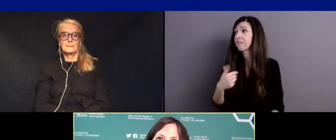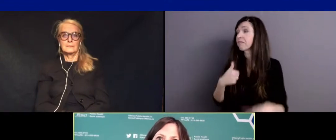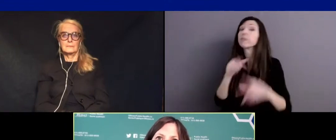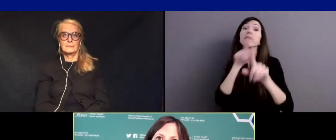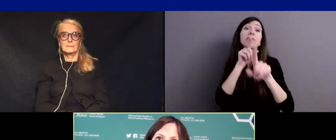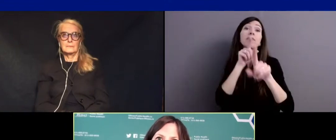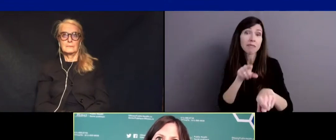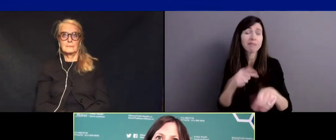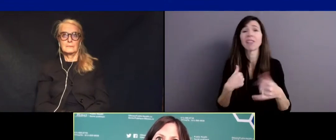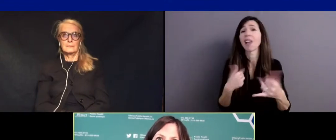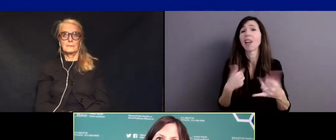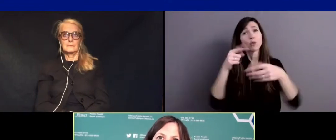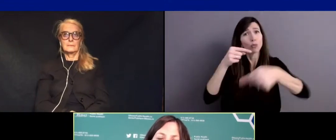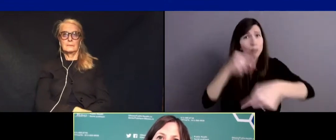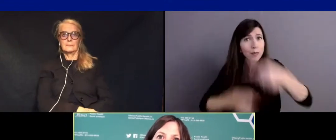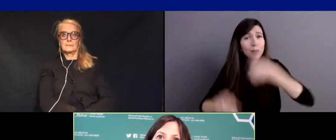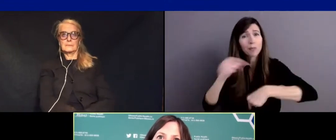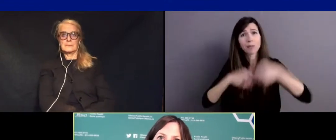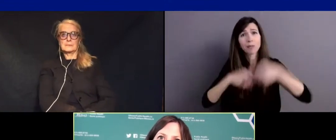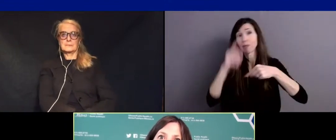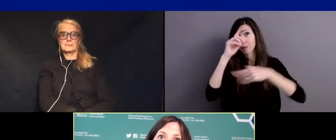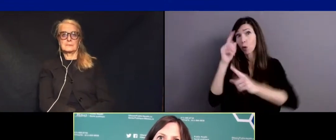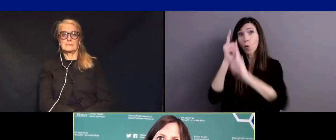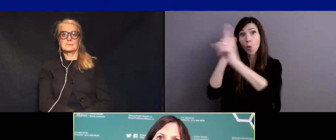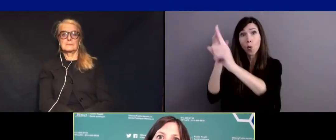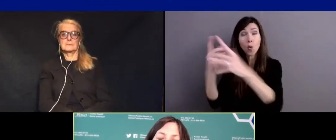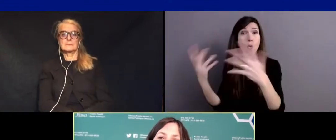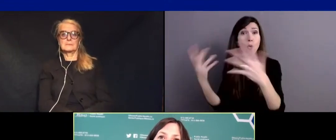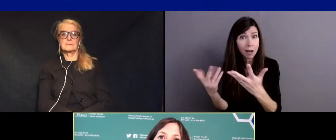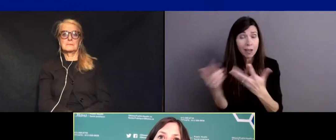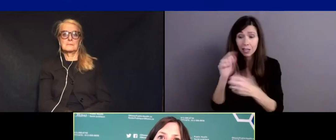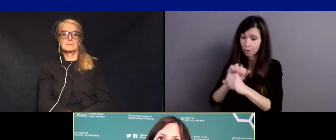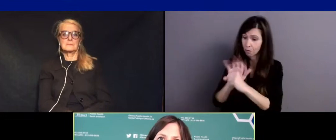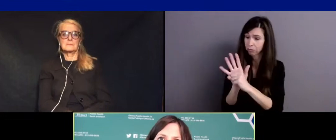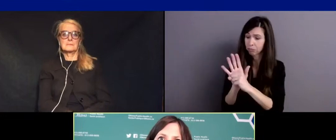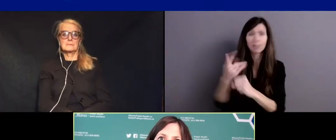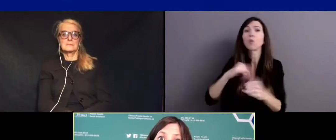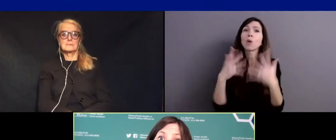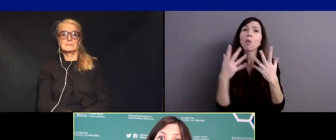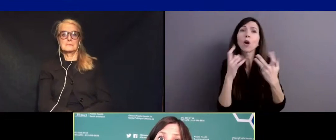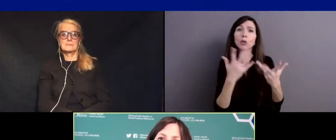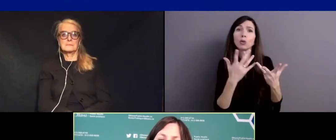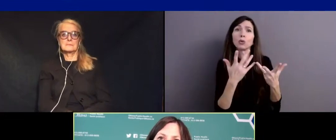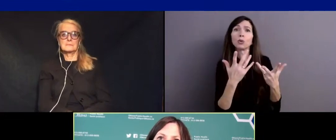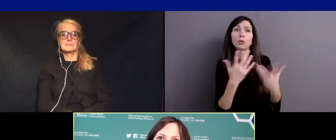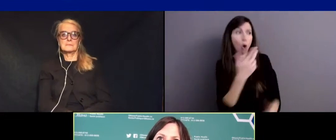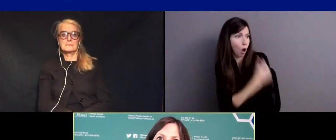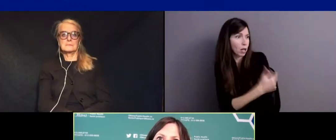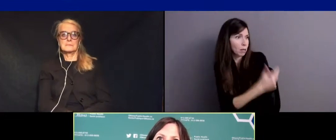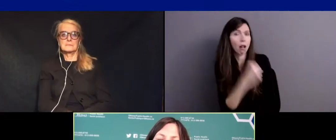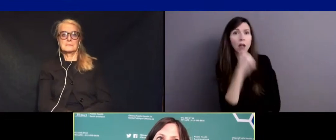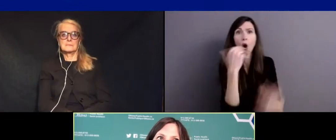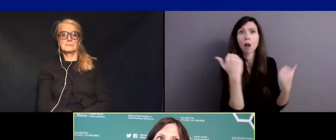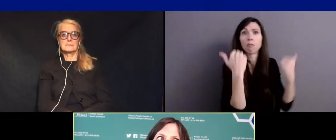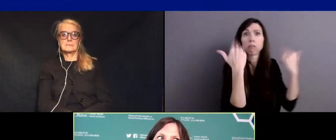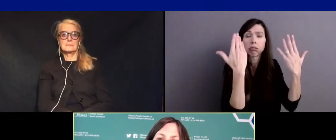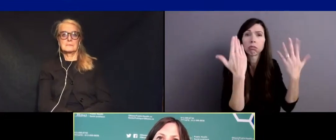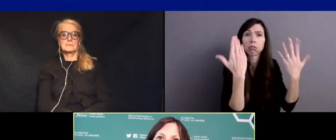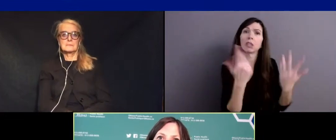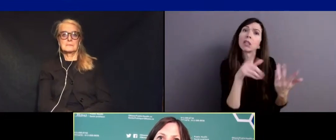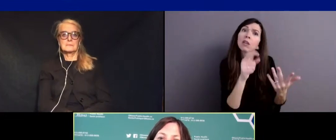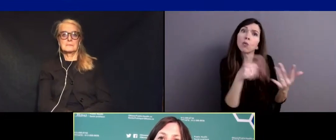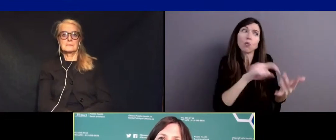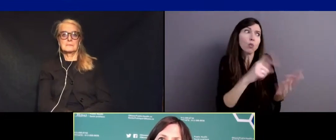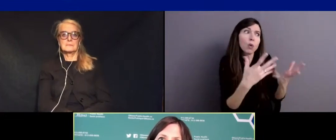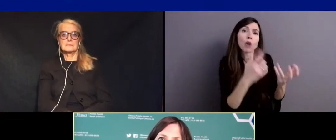of the pandemic, which of course are to minimize hospitalizations and death, and then to minimize societal disruption. And